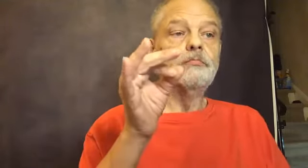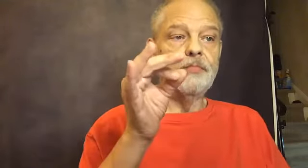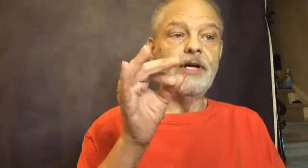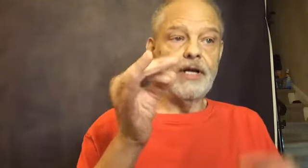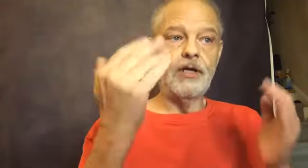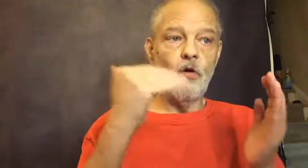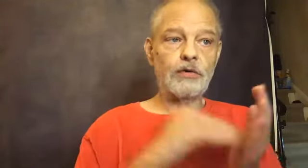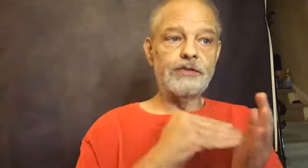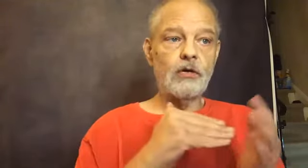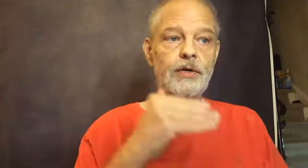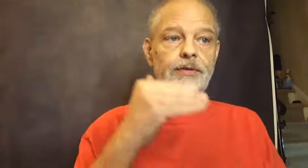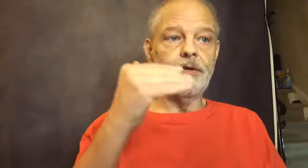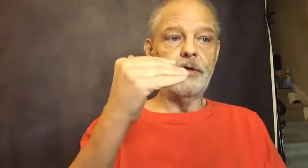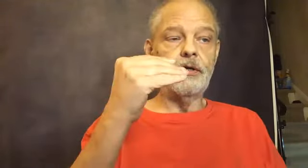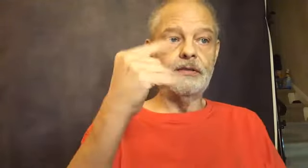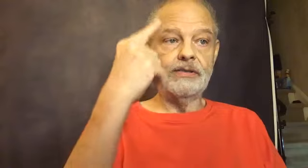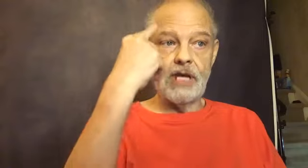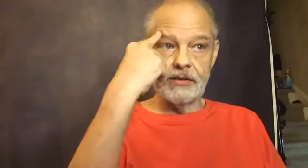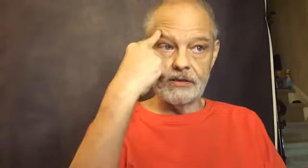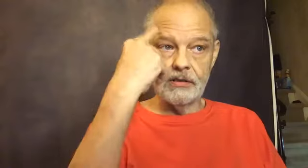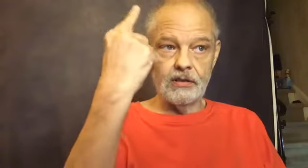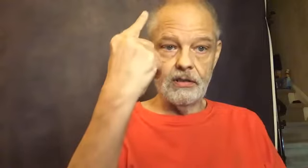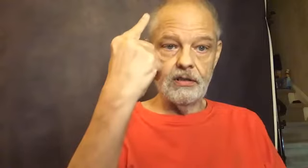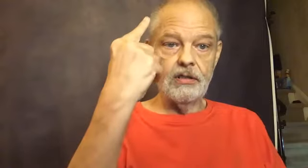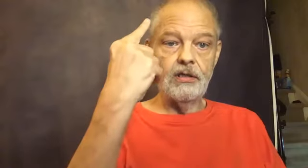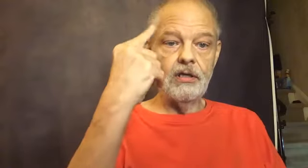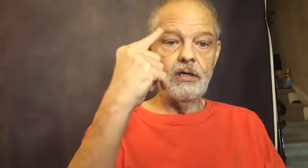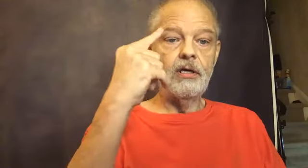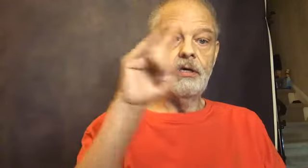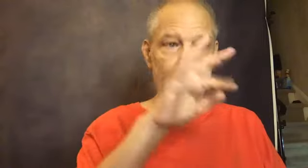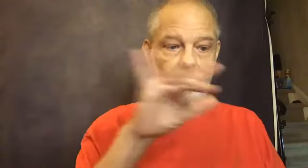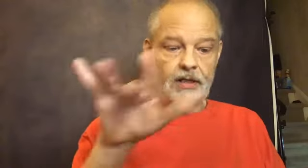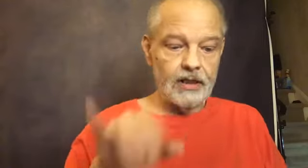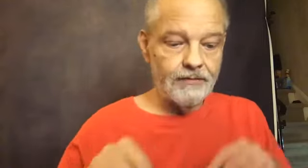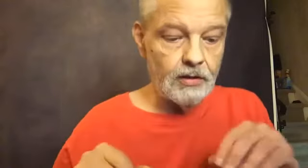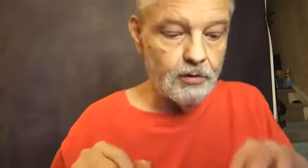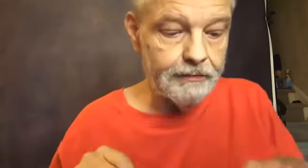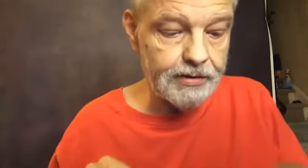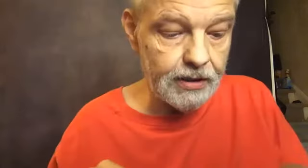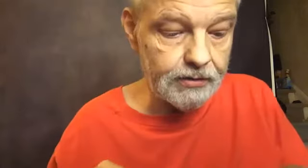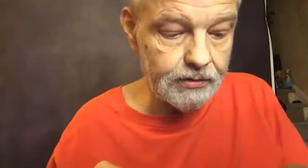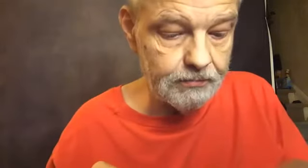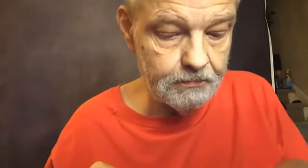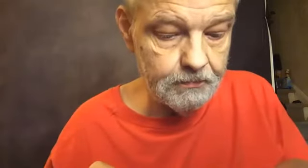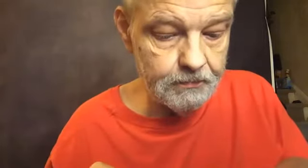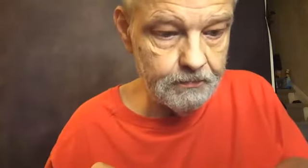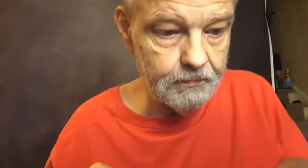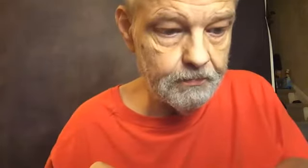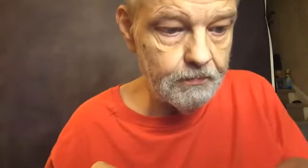But again, you always start with the cents and then you give the number of percents.